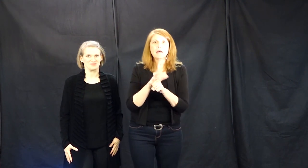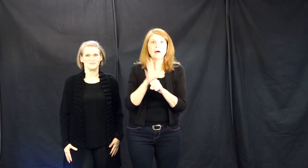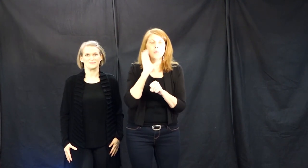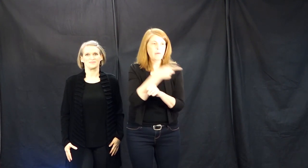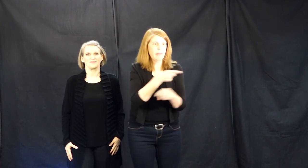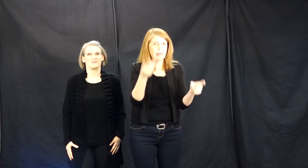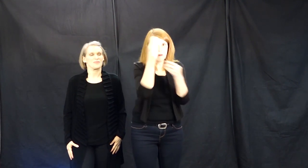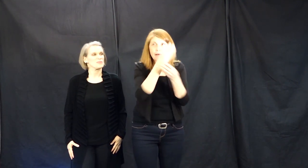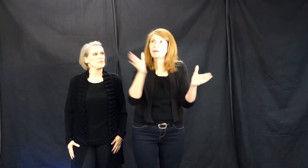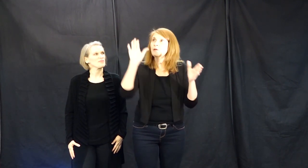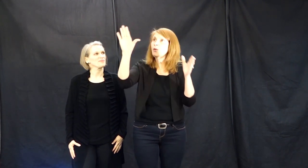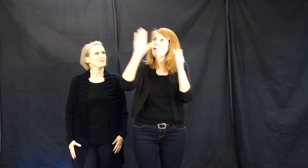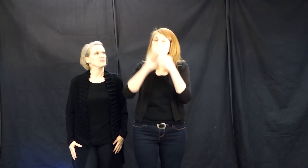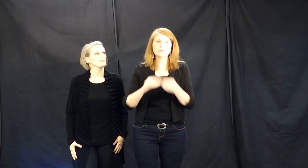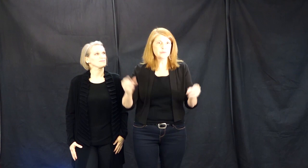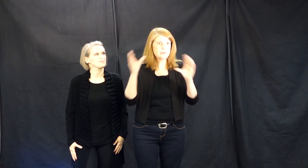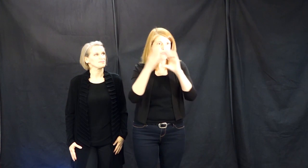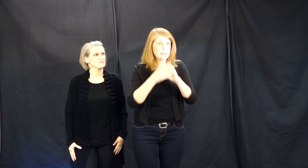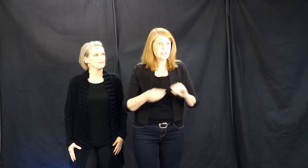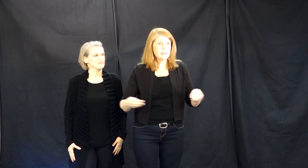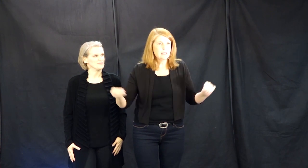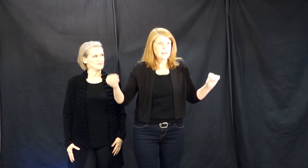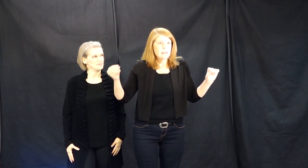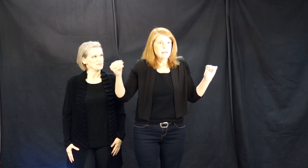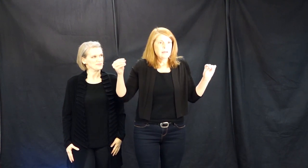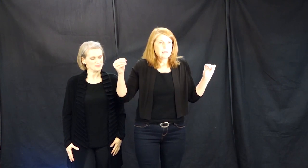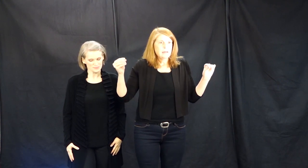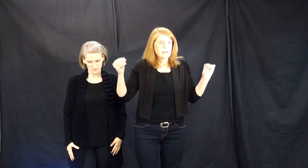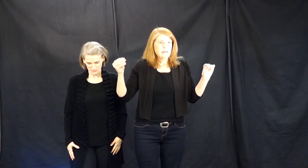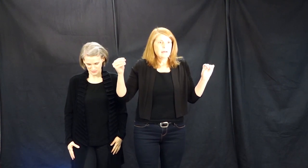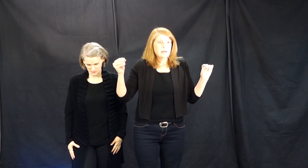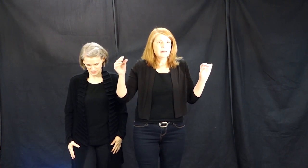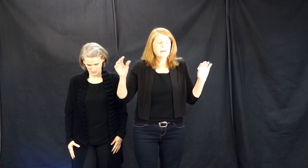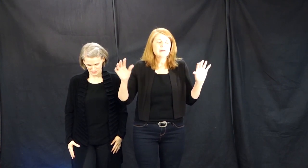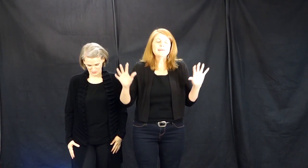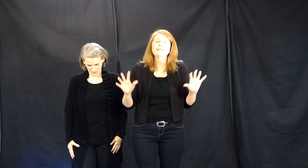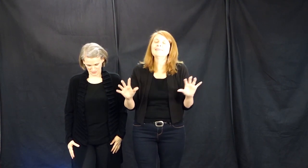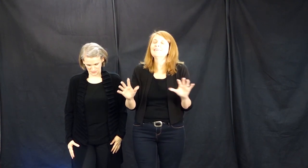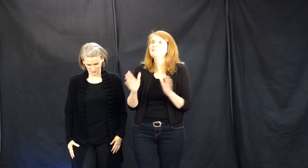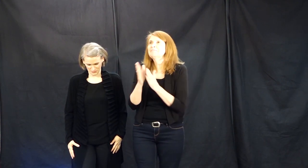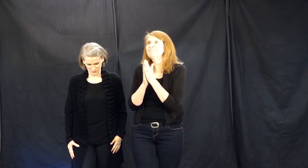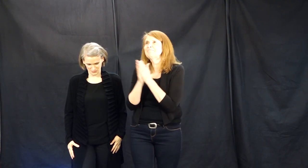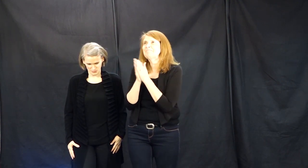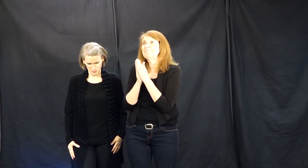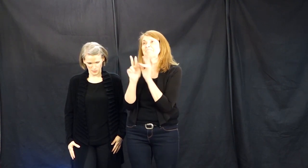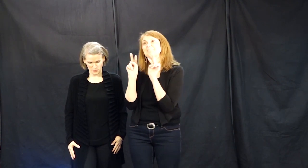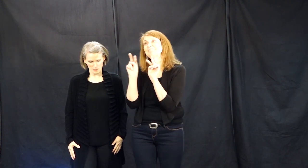tell your story? Oh, I can't wait to see you